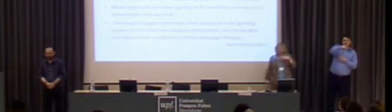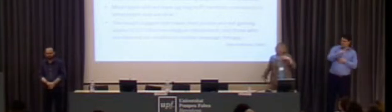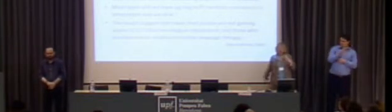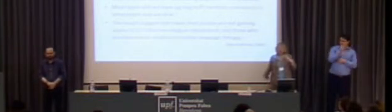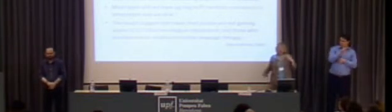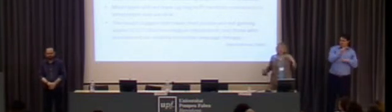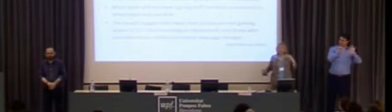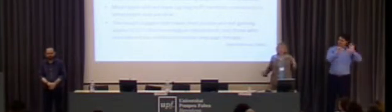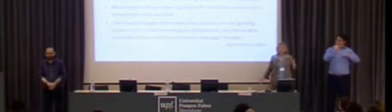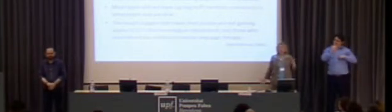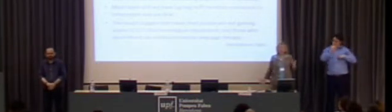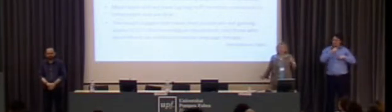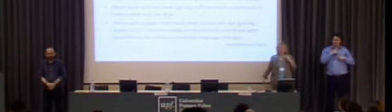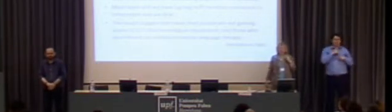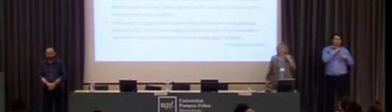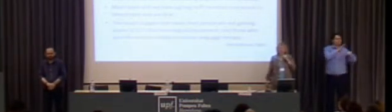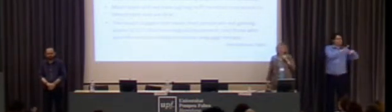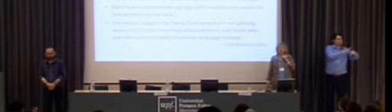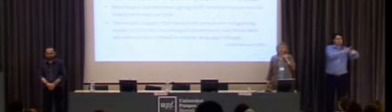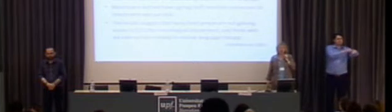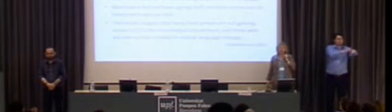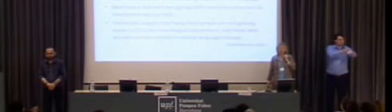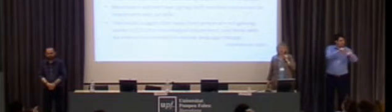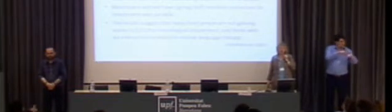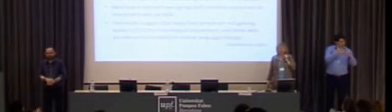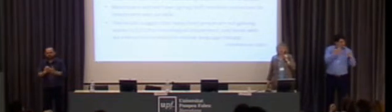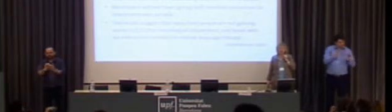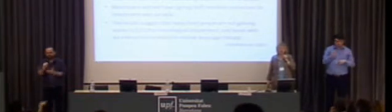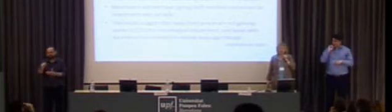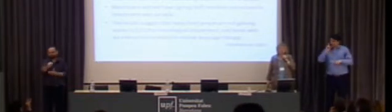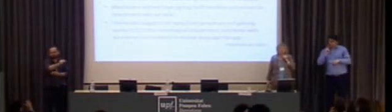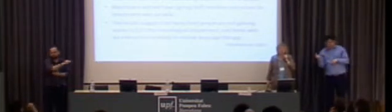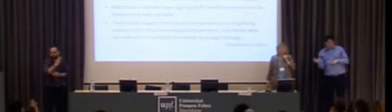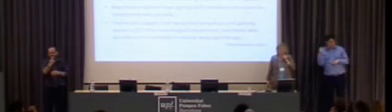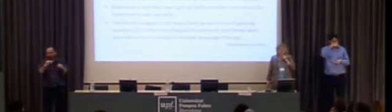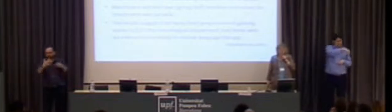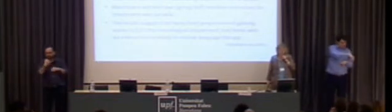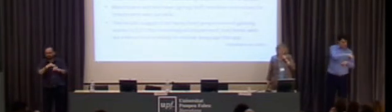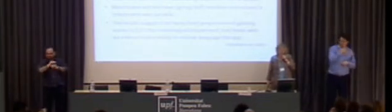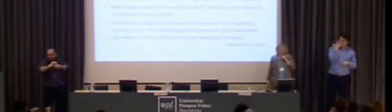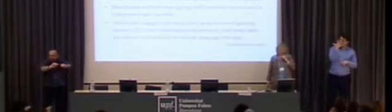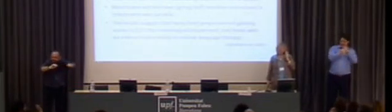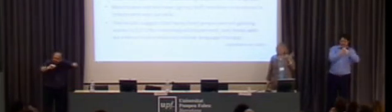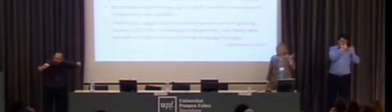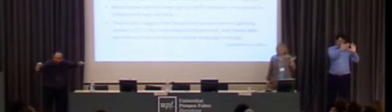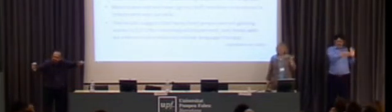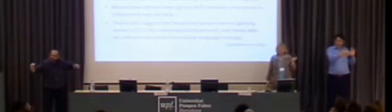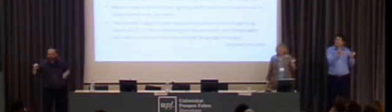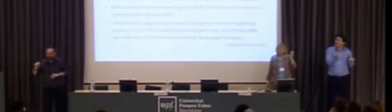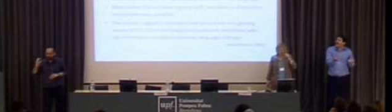them how many deaf people had been referred to them over 5 years. And the total was